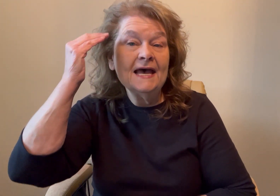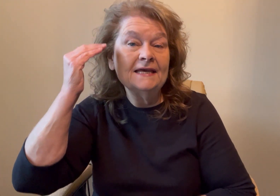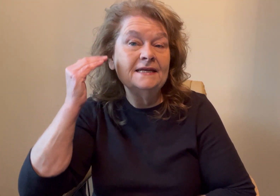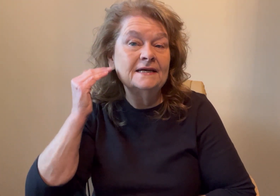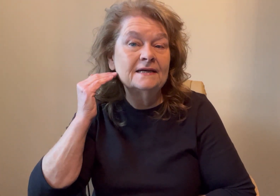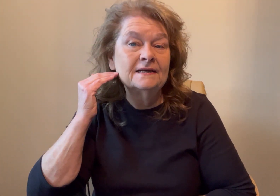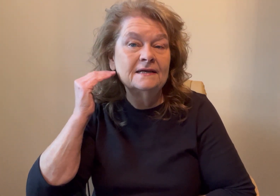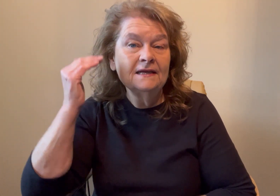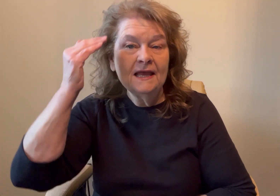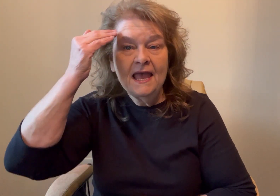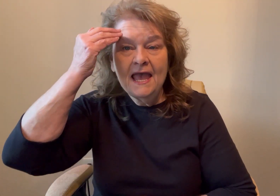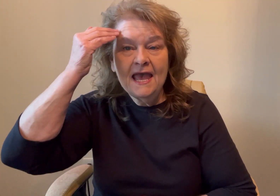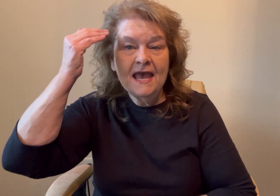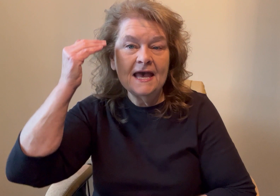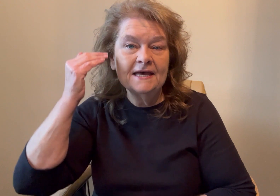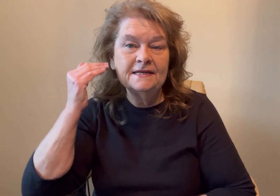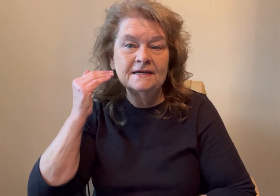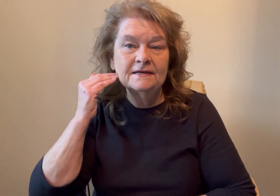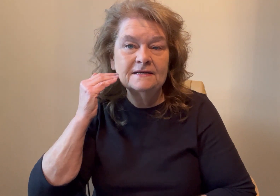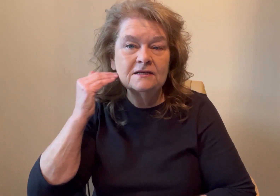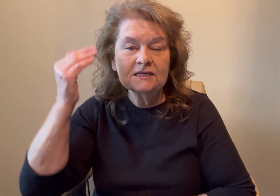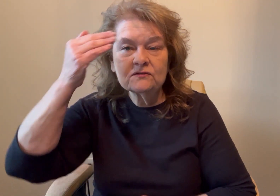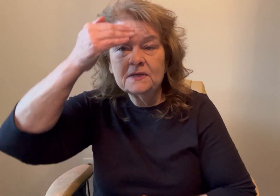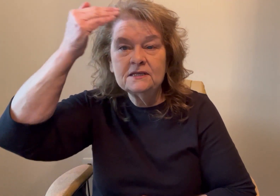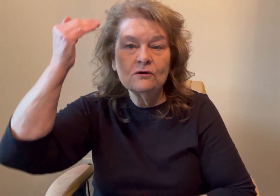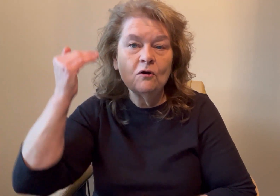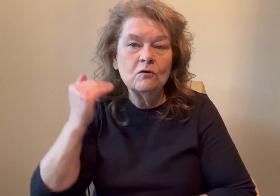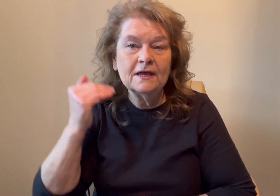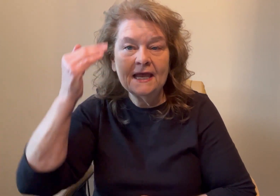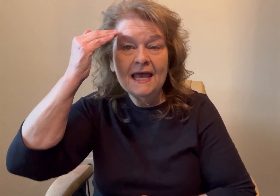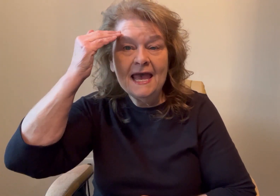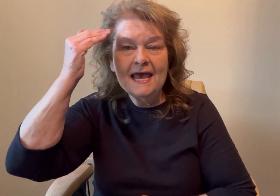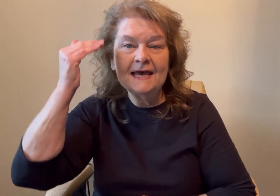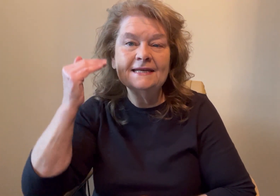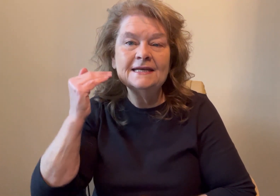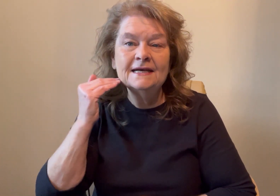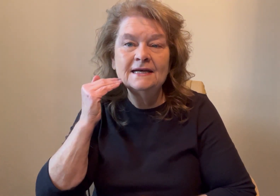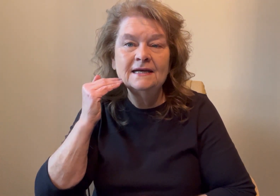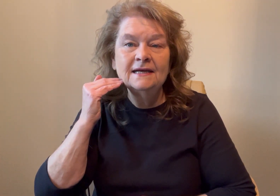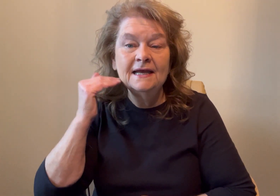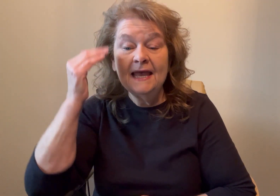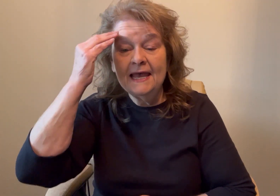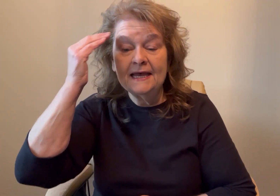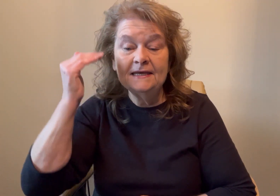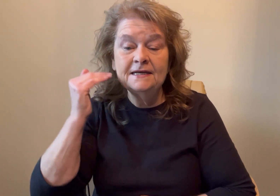head, head. So this would be your whole head, head,